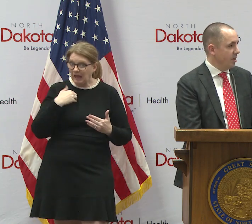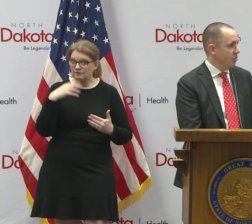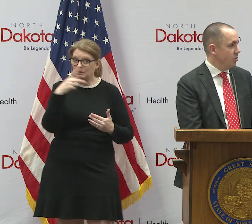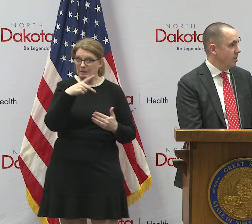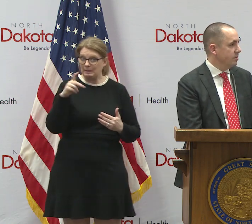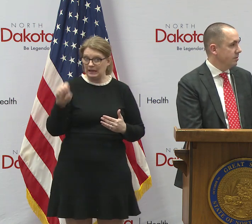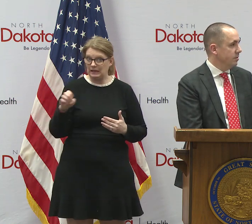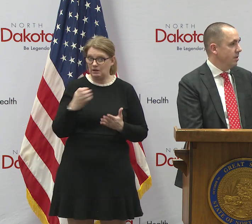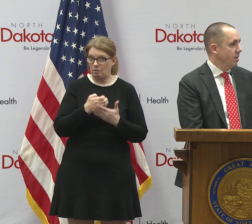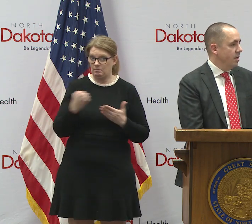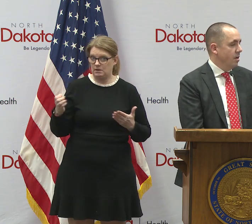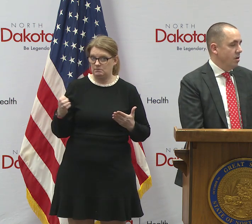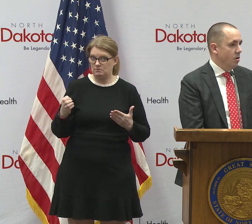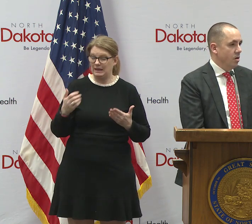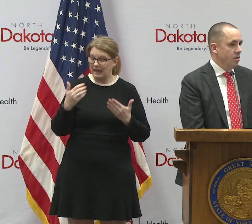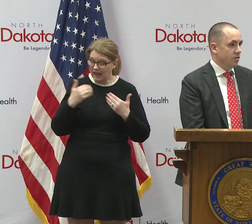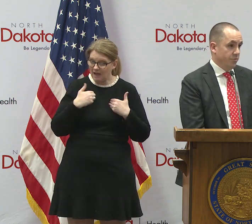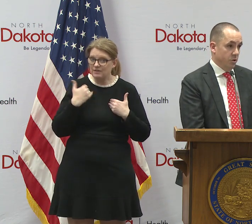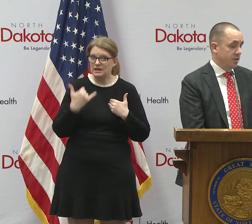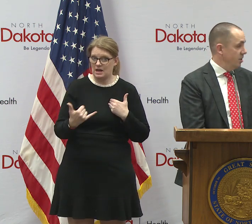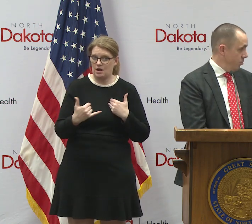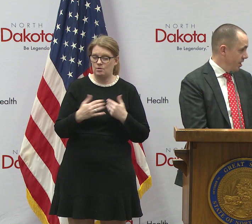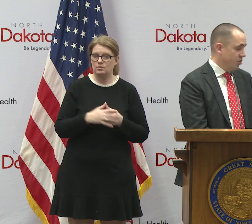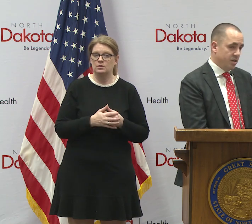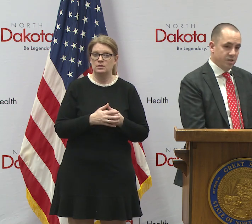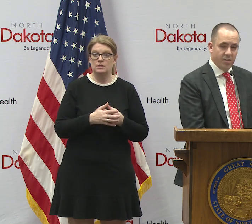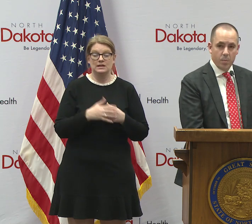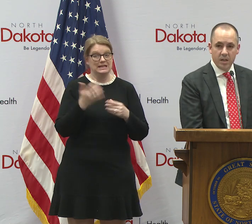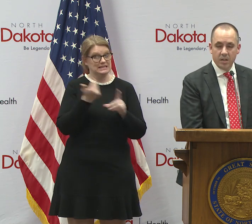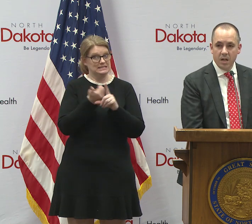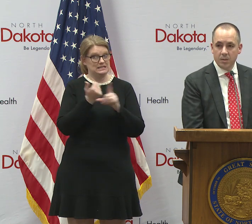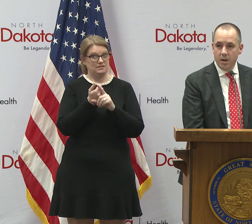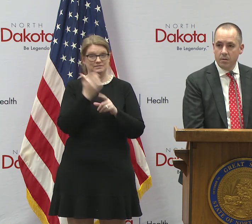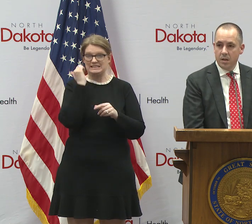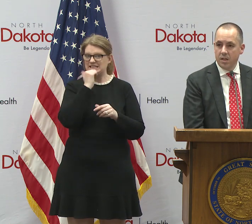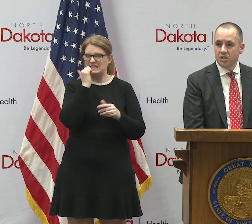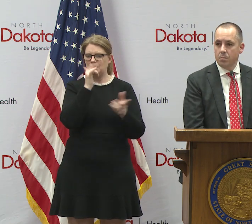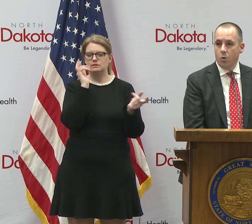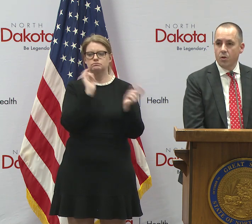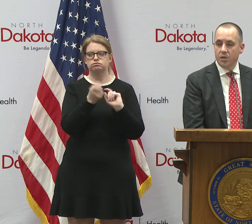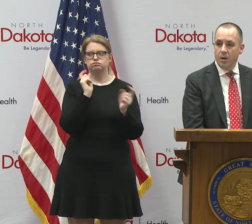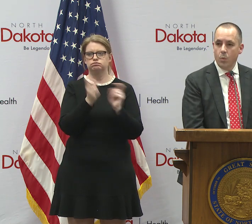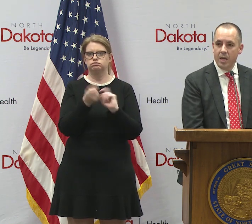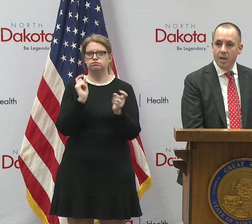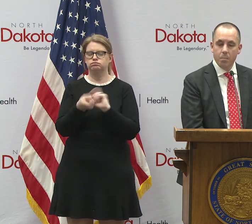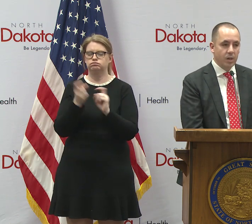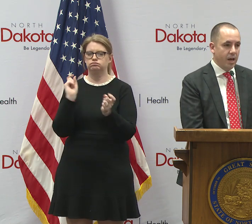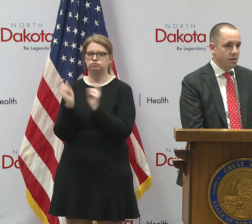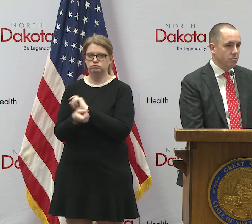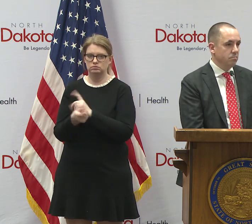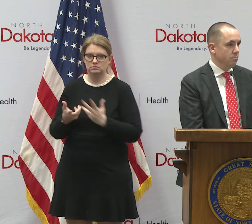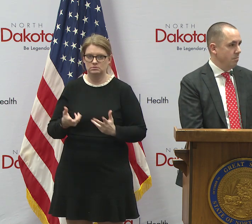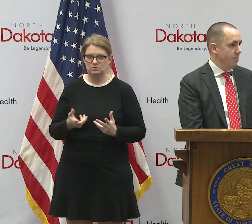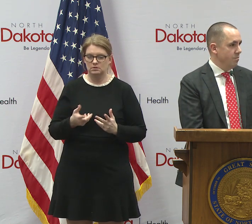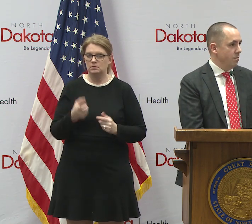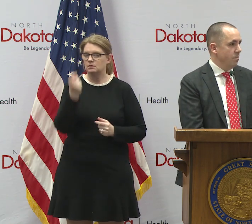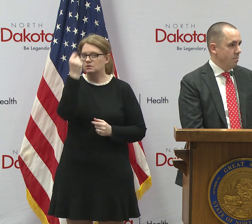that we make it through this. It's a fluid situation, as everybody talks about. I think it's important that we